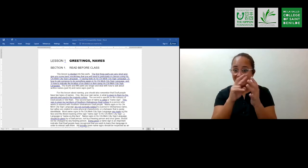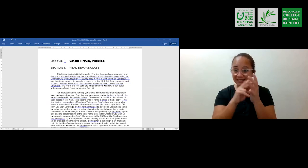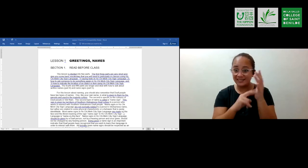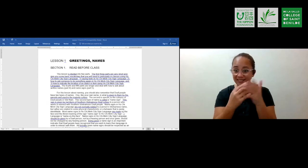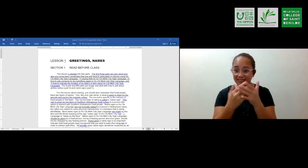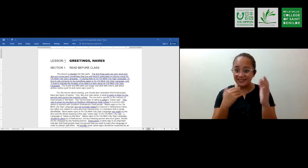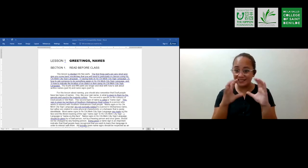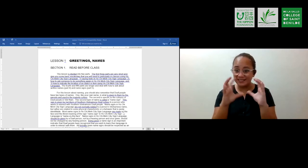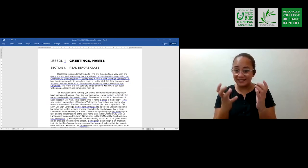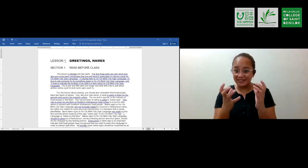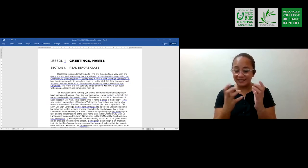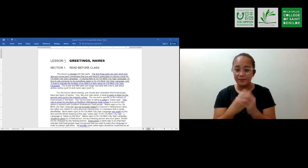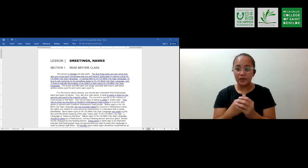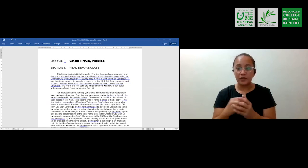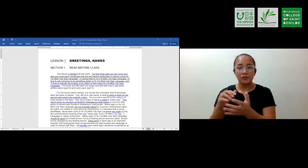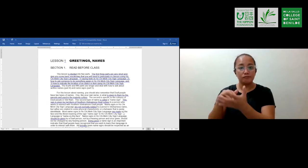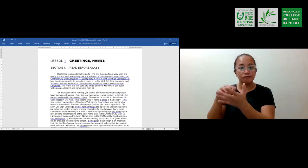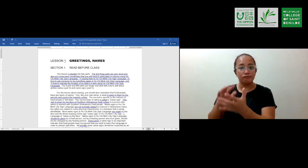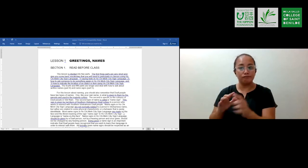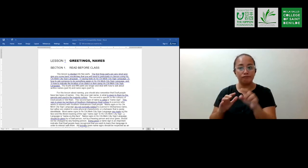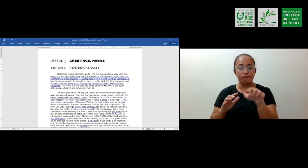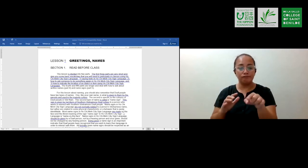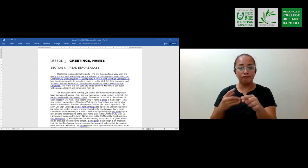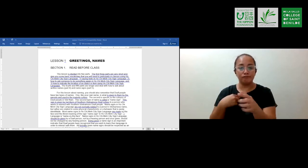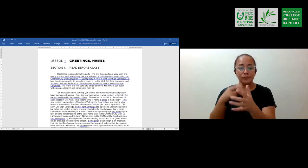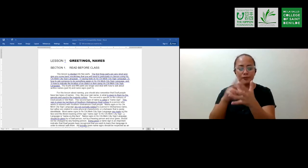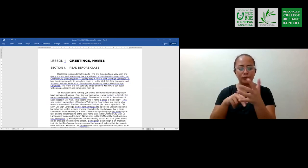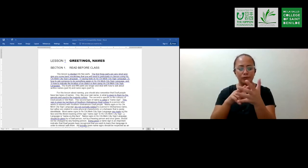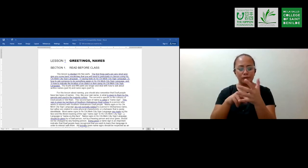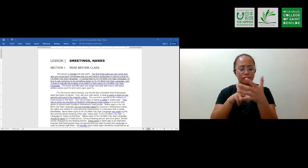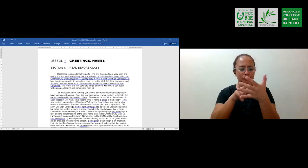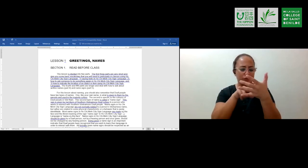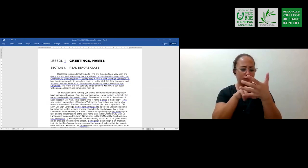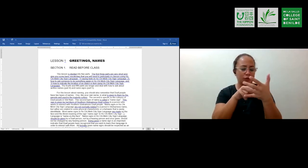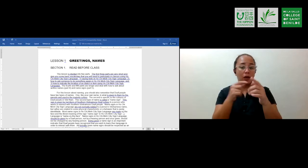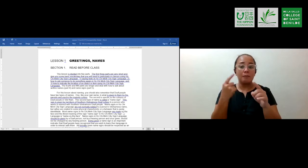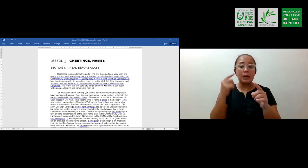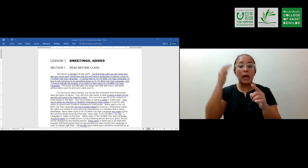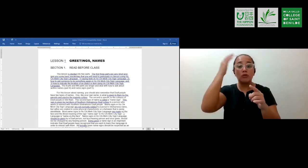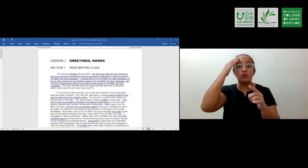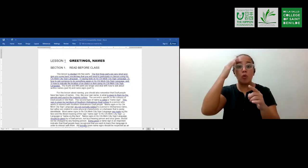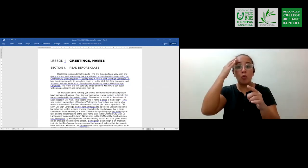So the students will read this so they'll know what they're going to be learning about.